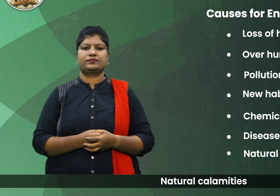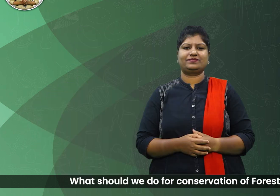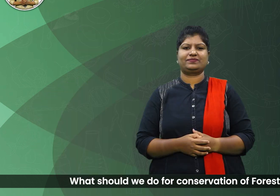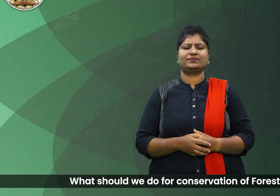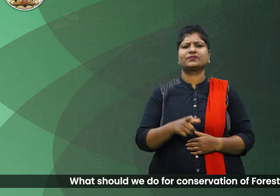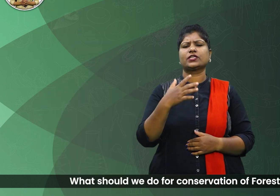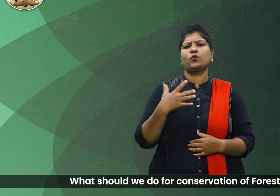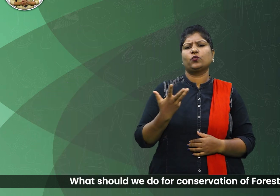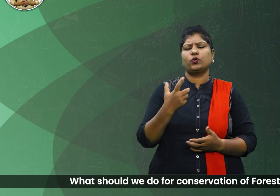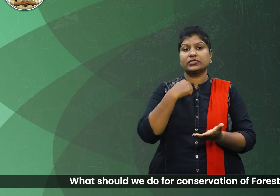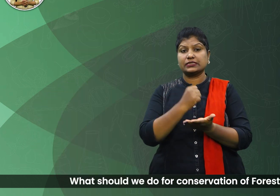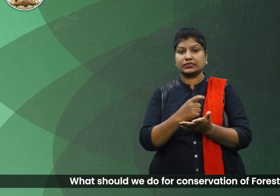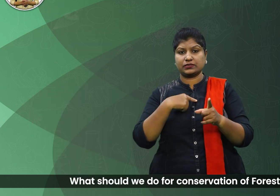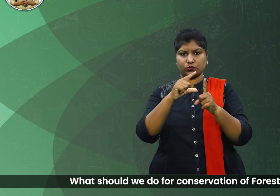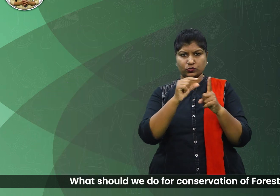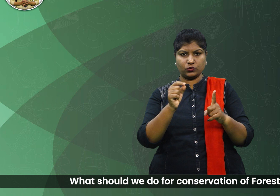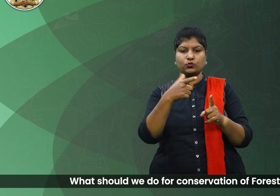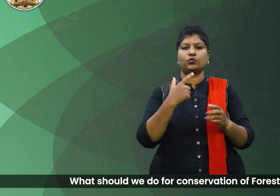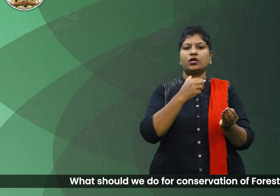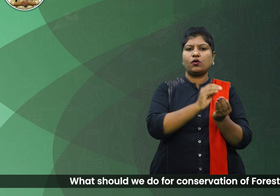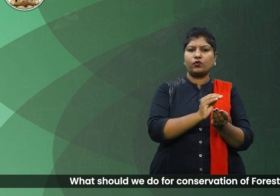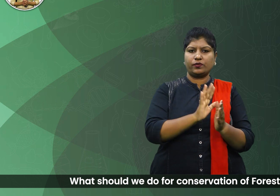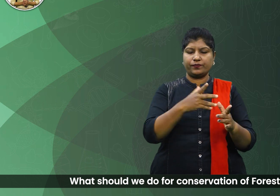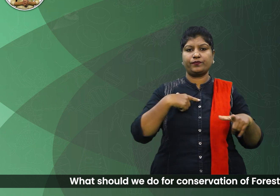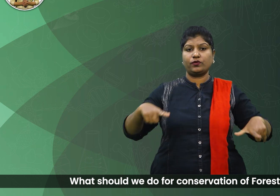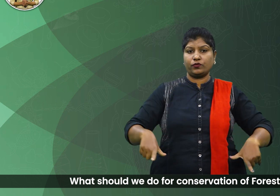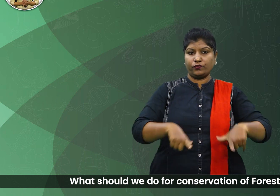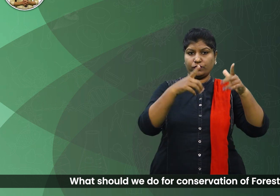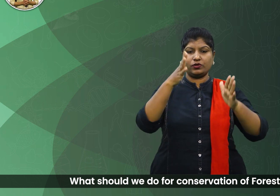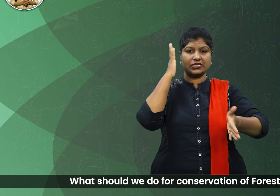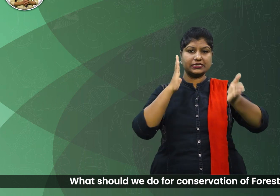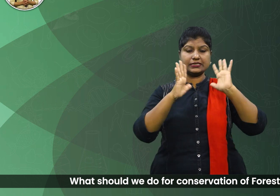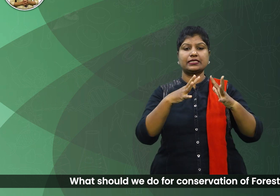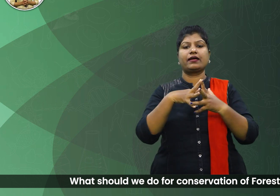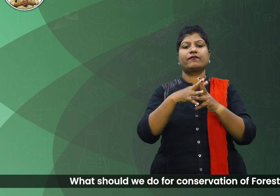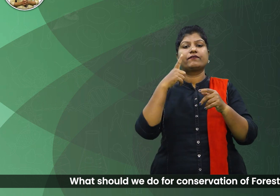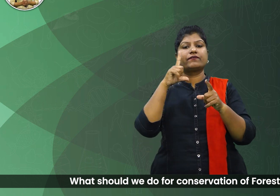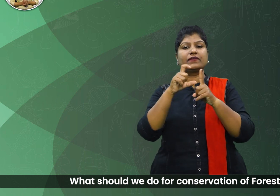What should we do for the conservation of forest and wildlife?